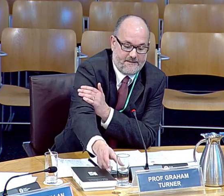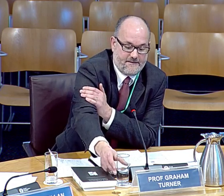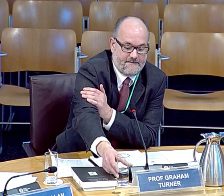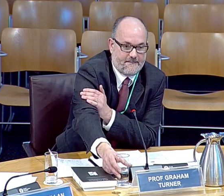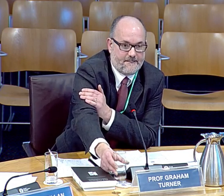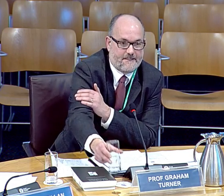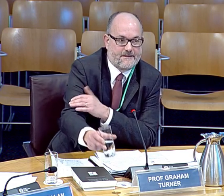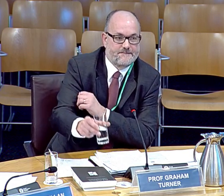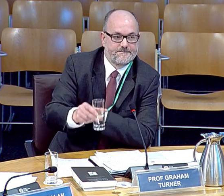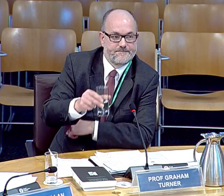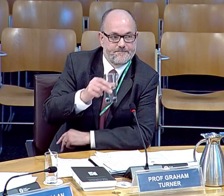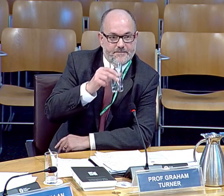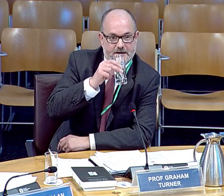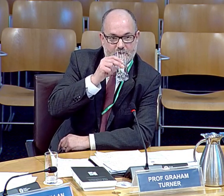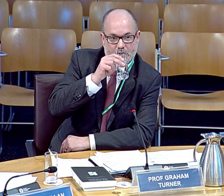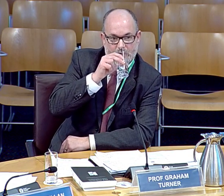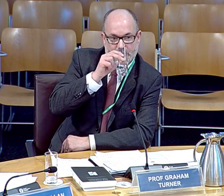here? Mark wants to come in. Mark, sorry.